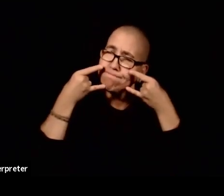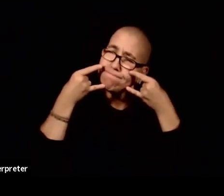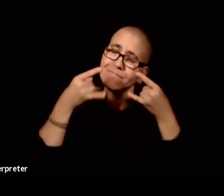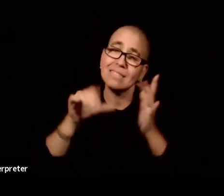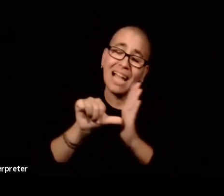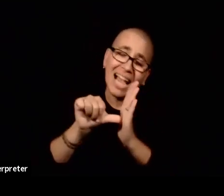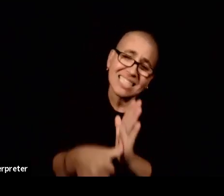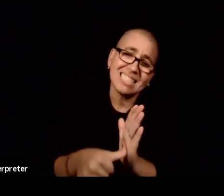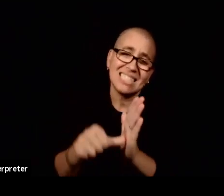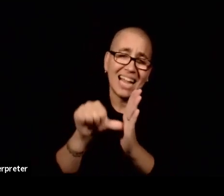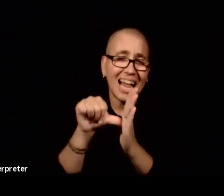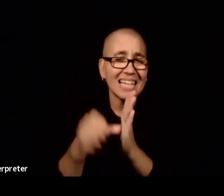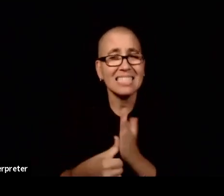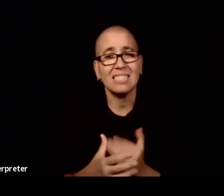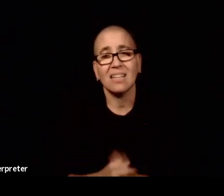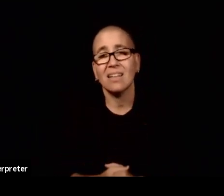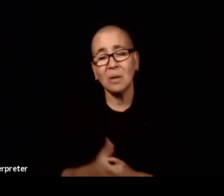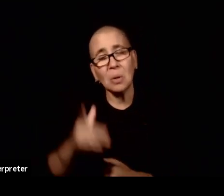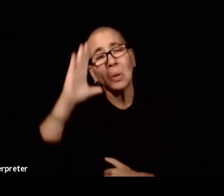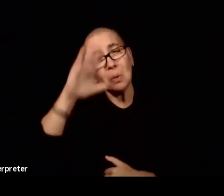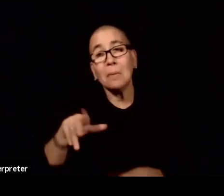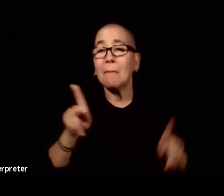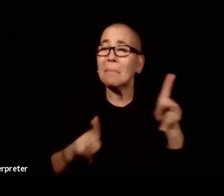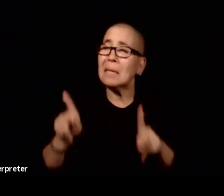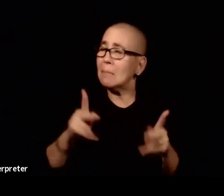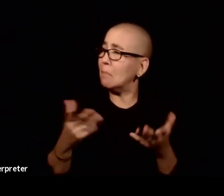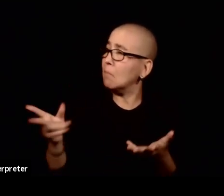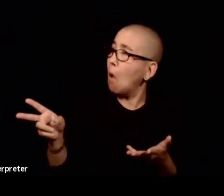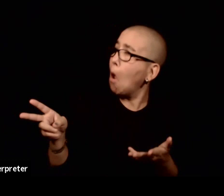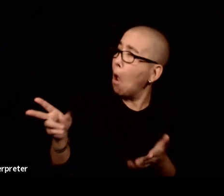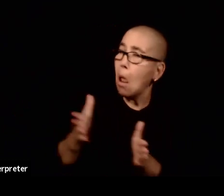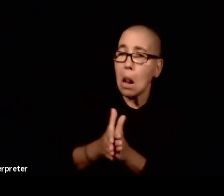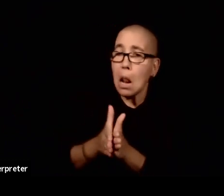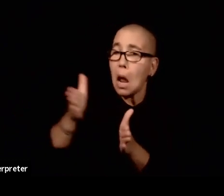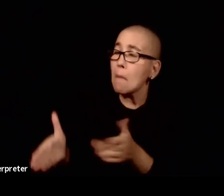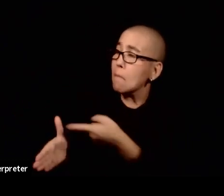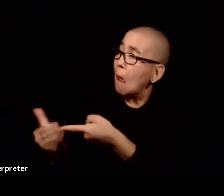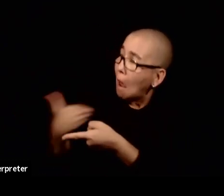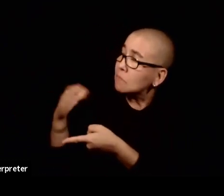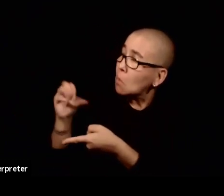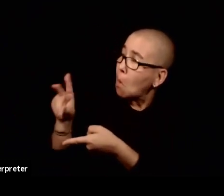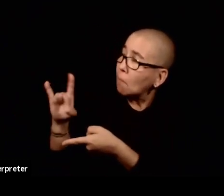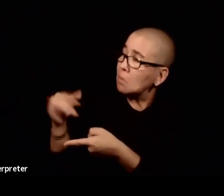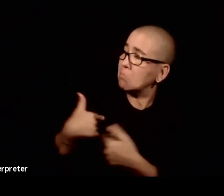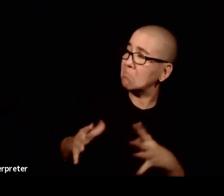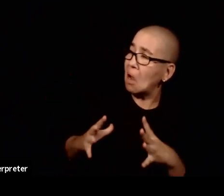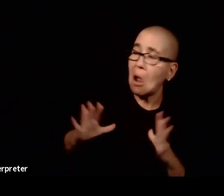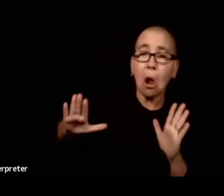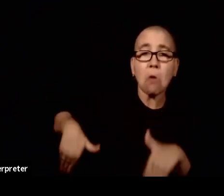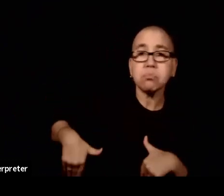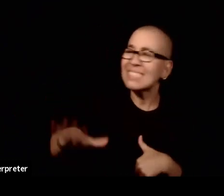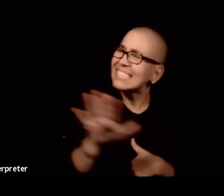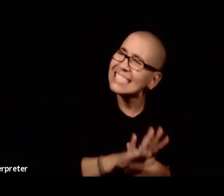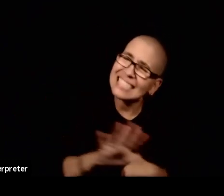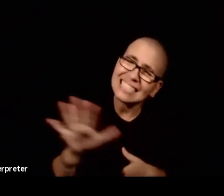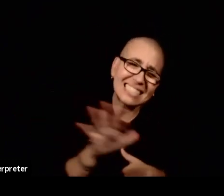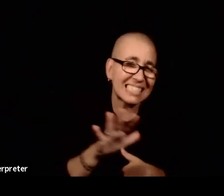don't have symptoms can still spread COVID-19 if they have been exposed and actually contracted the